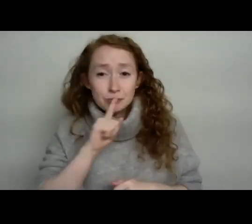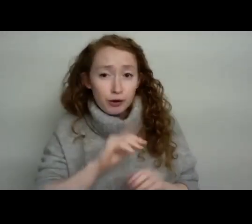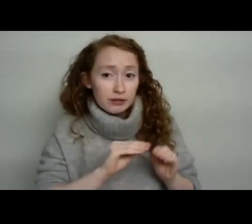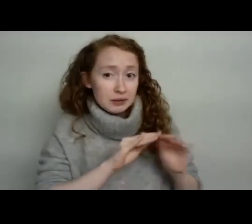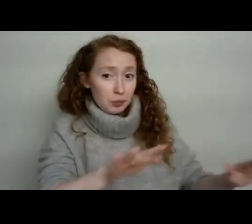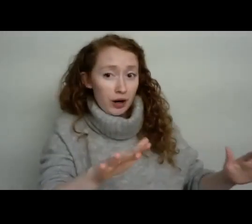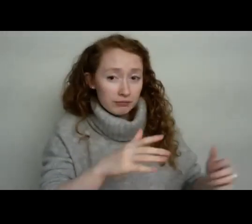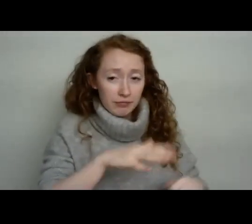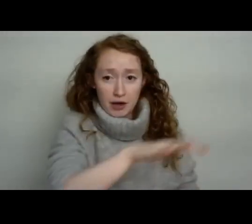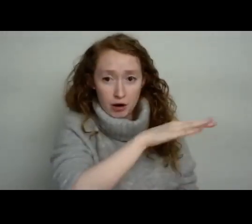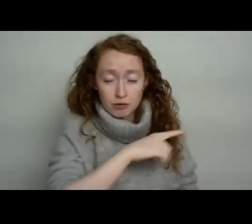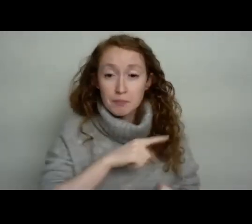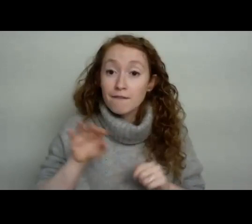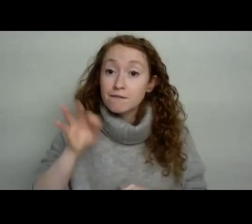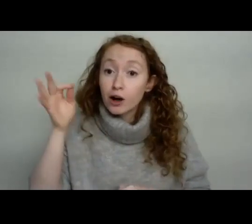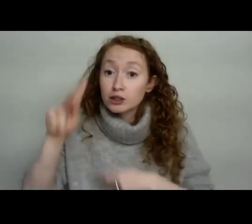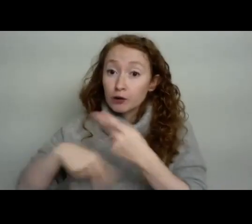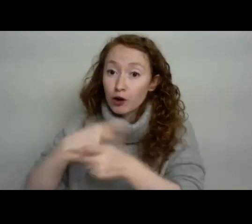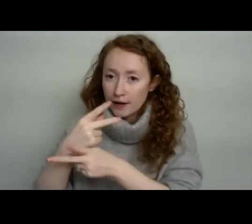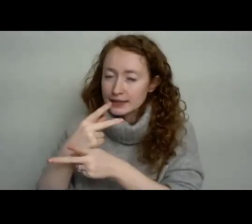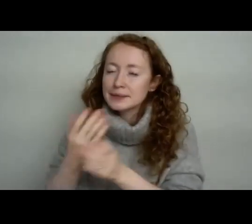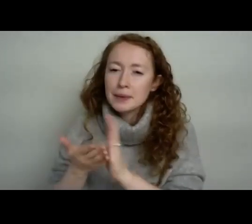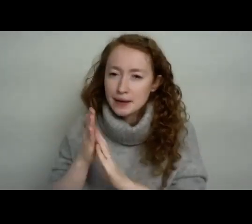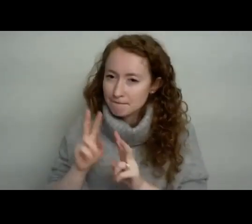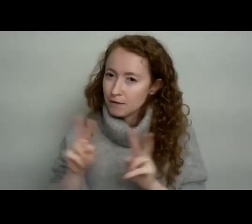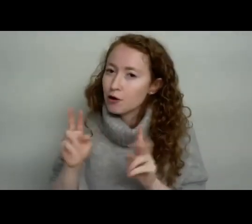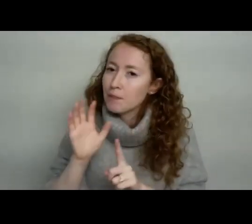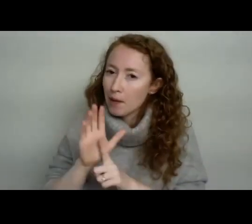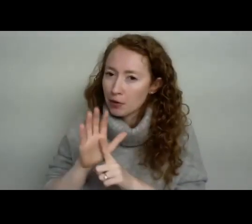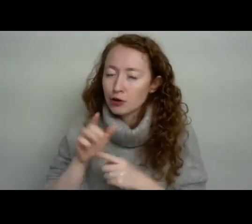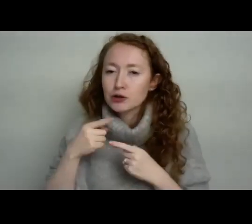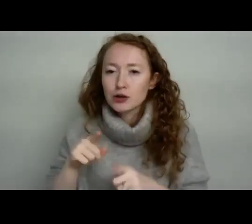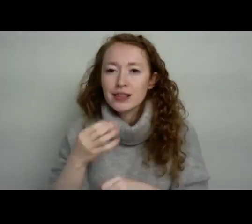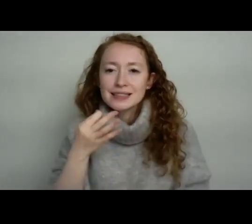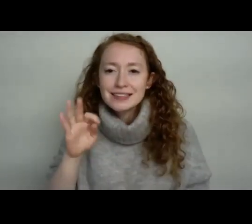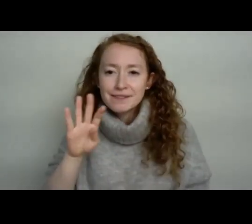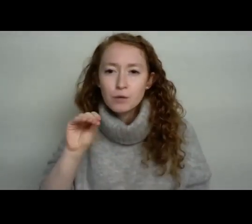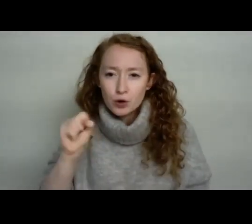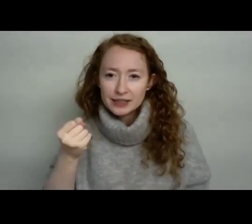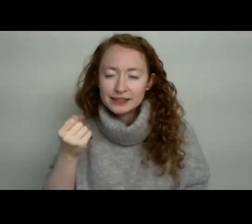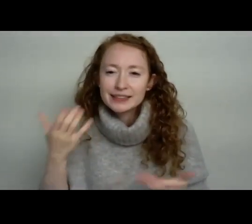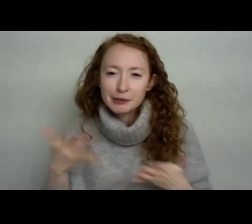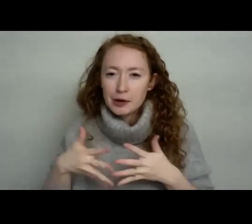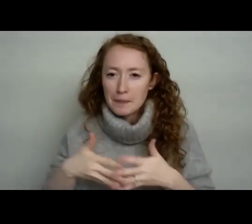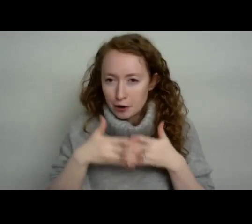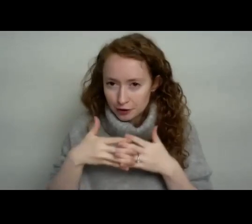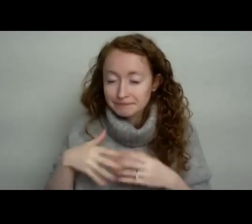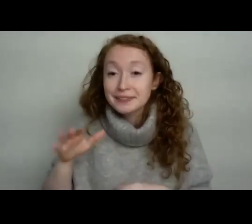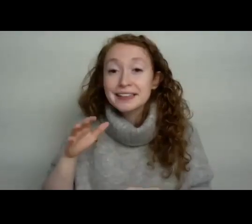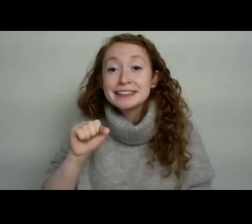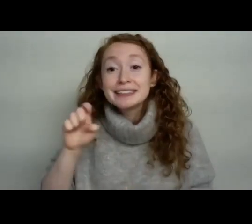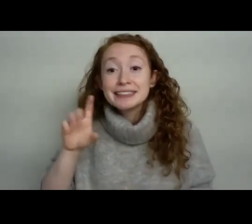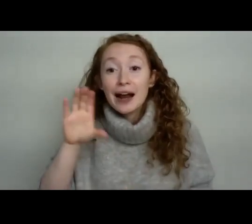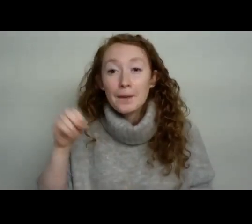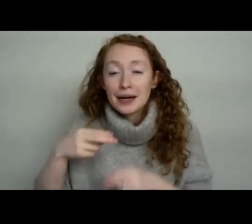those French varieties suddenly became quite popular. And in the 1940s, a seed company called Burpee,